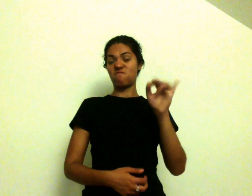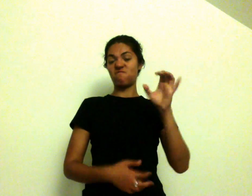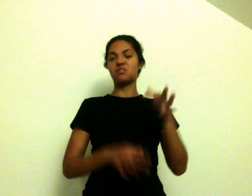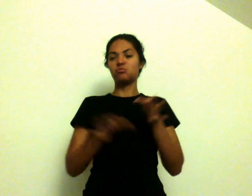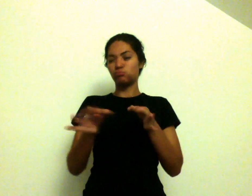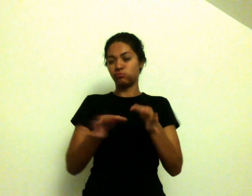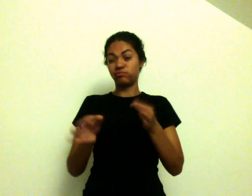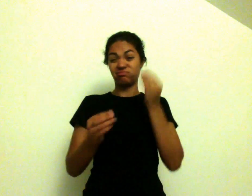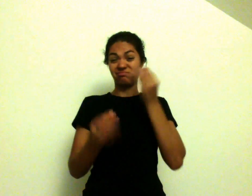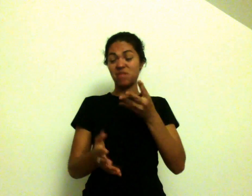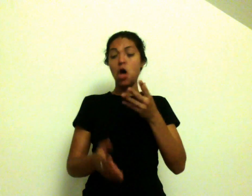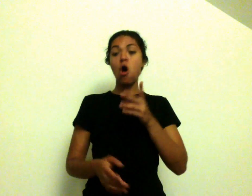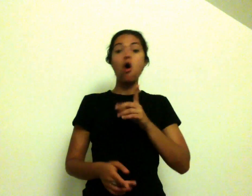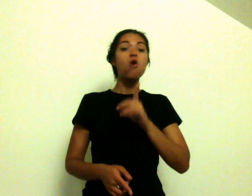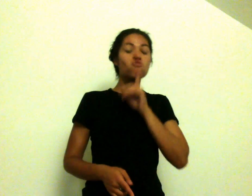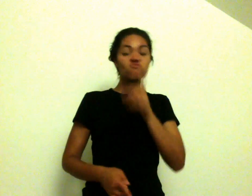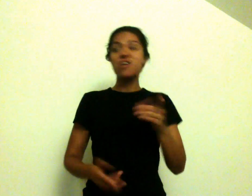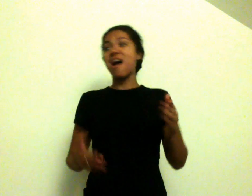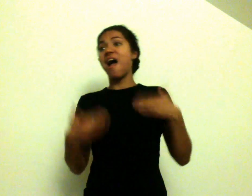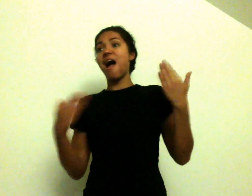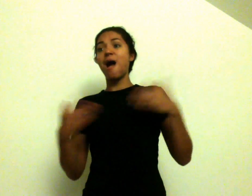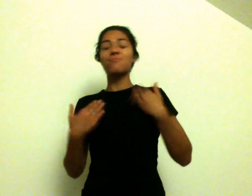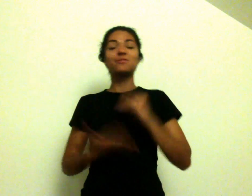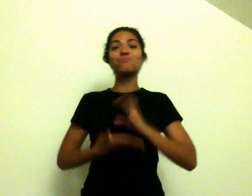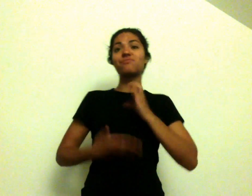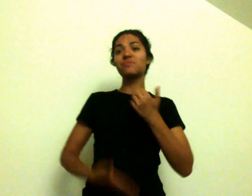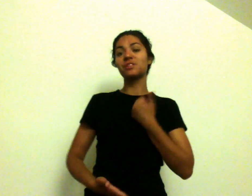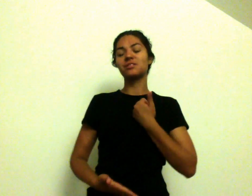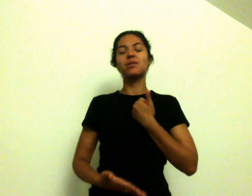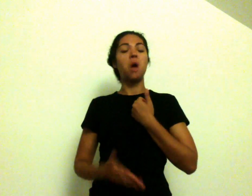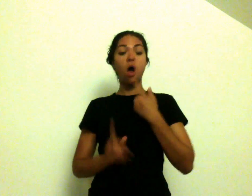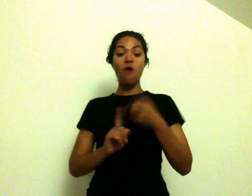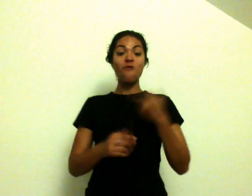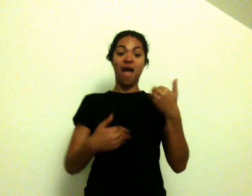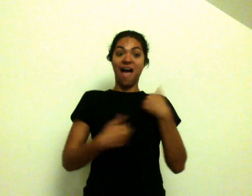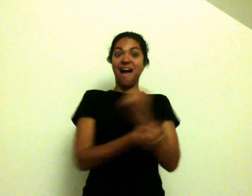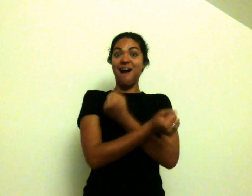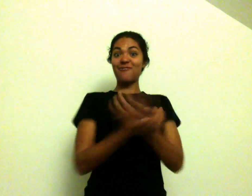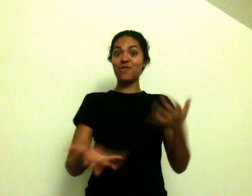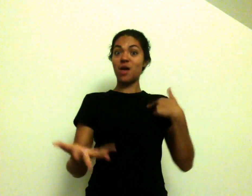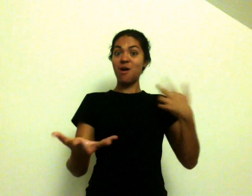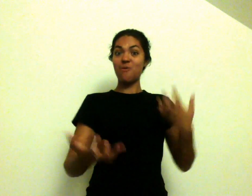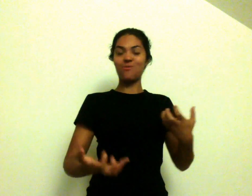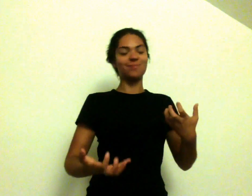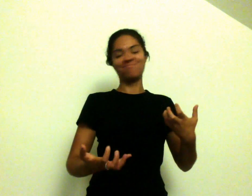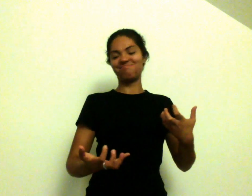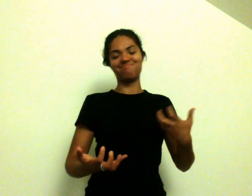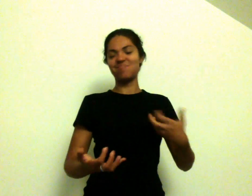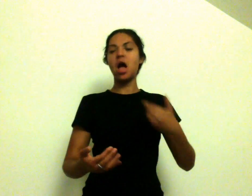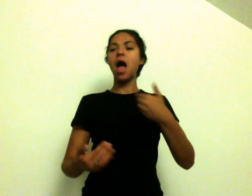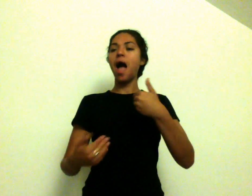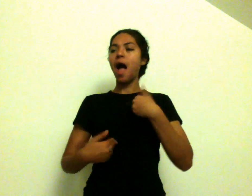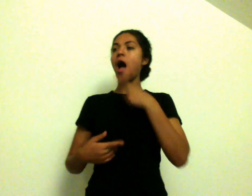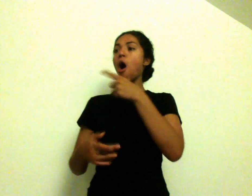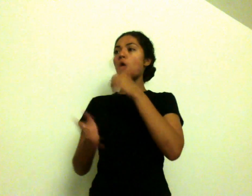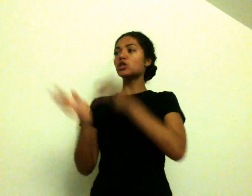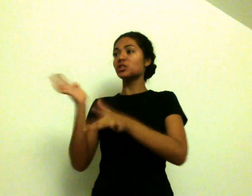relationship with Jesus Christ. You've been listening to Ravi Zacharias and the conclusion of his message, Secularization, Its Control